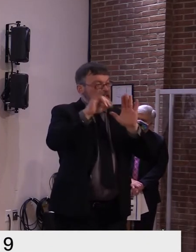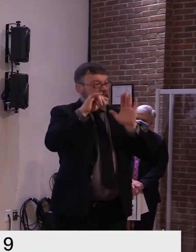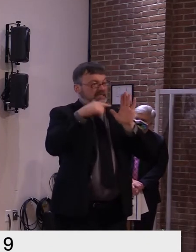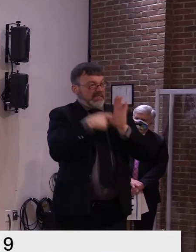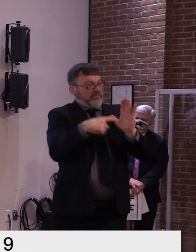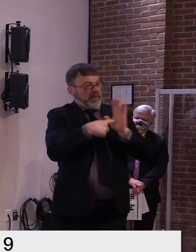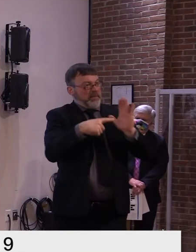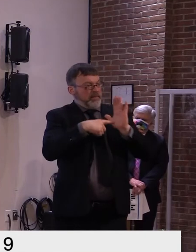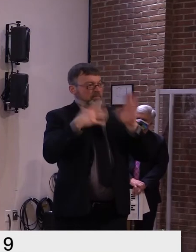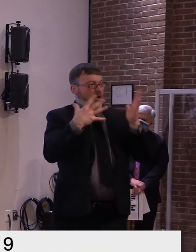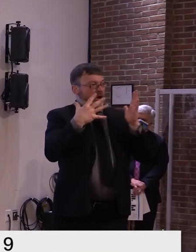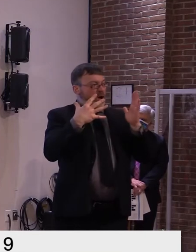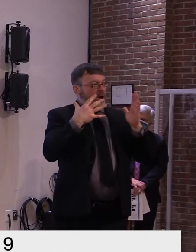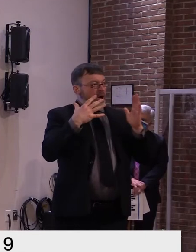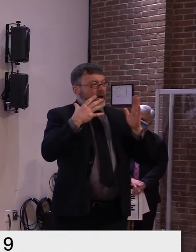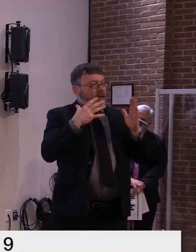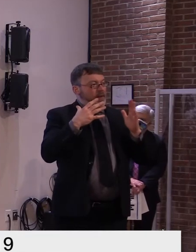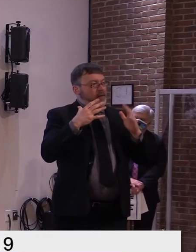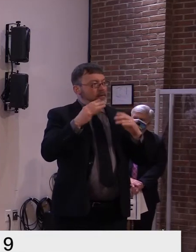of testing.